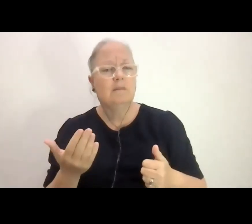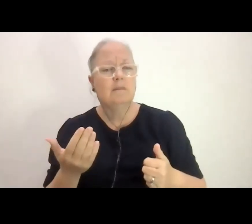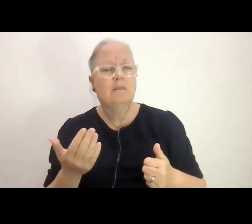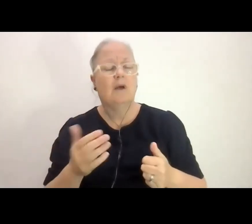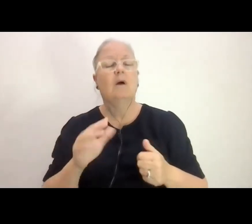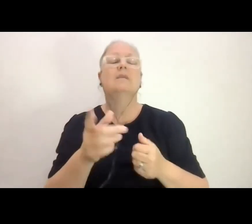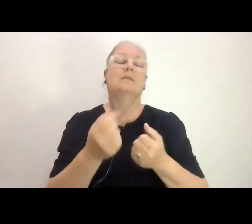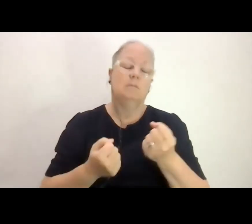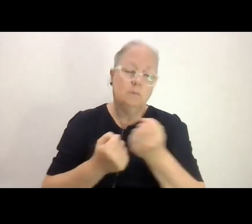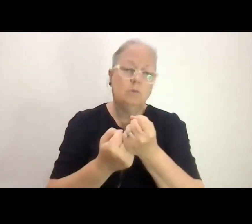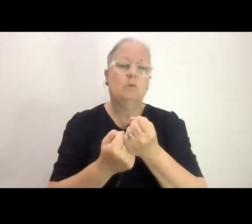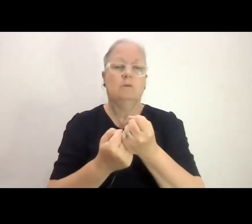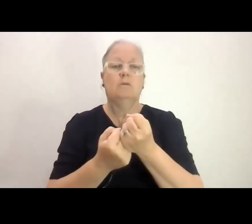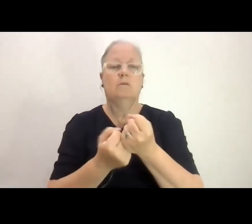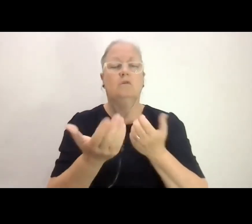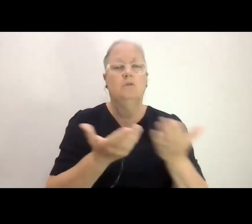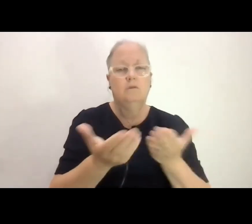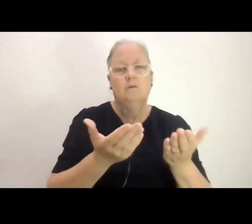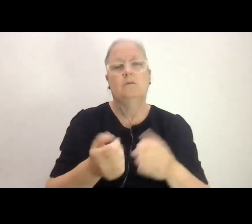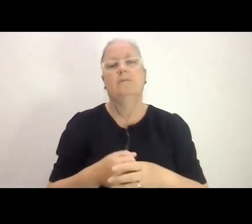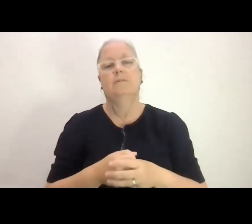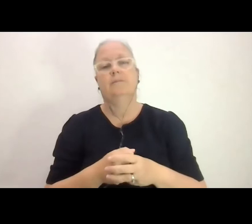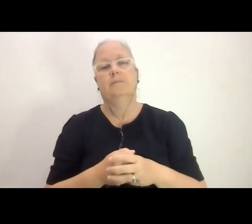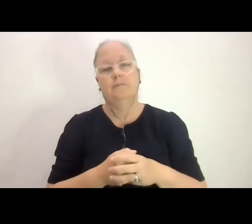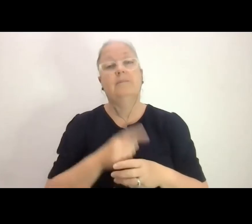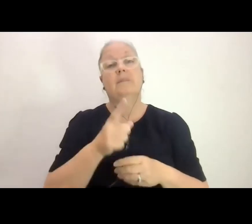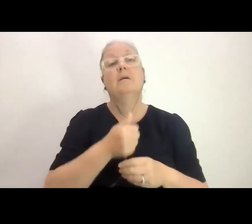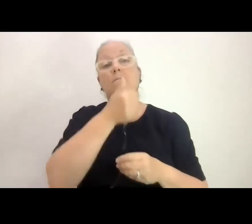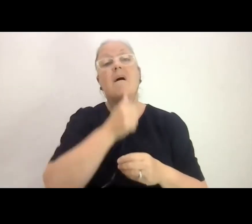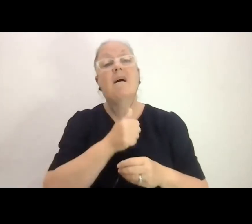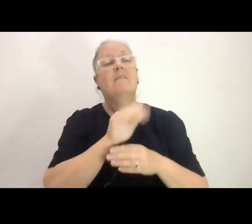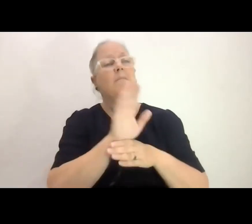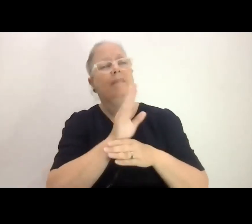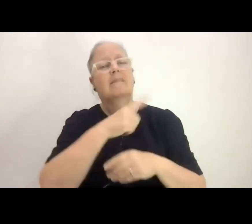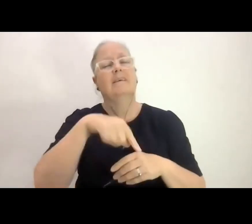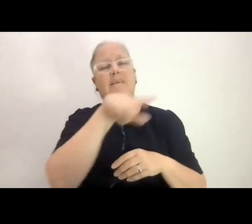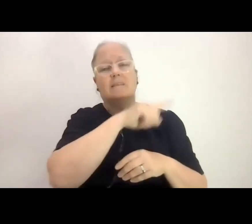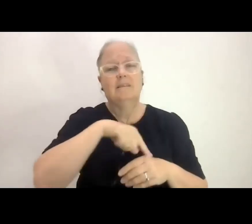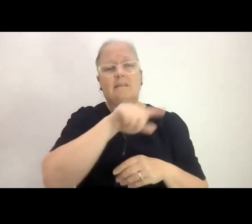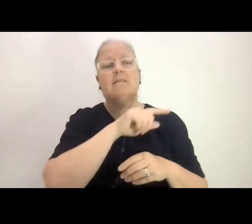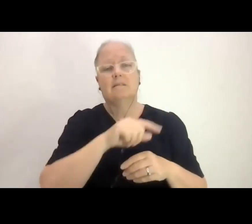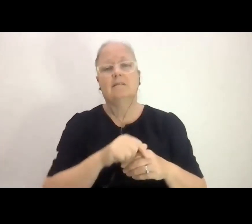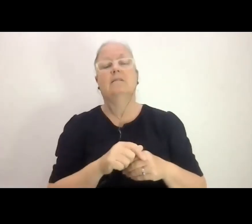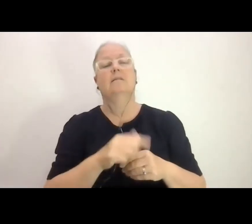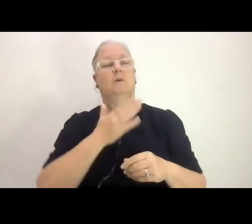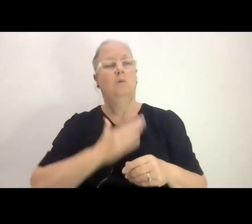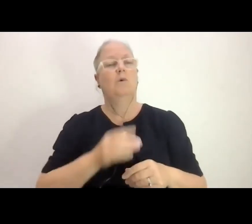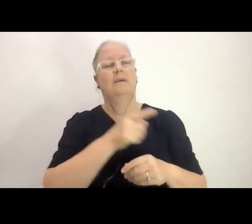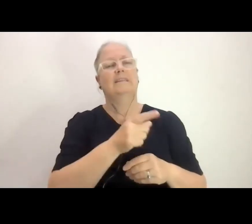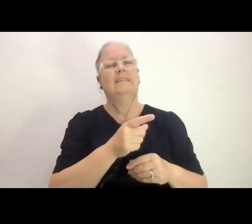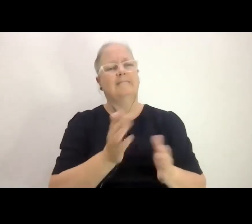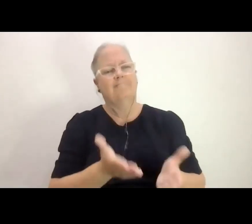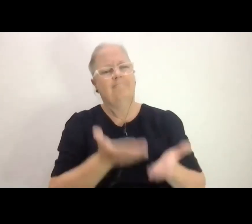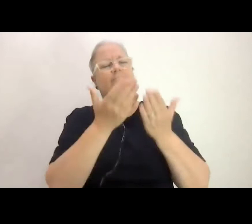civil society, it requires that part of the improvement UHC to be integrated into the